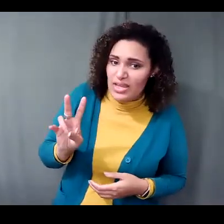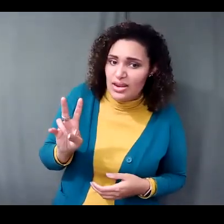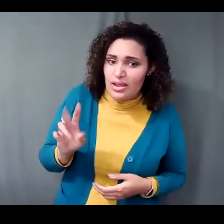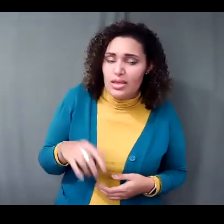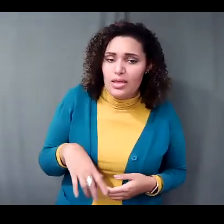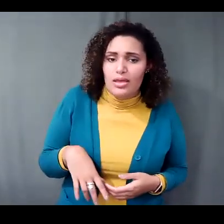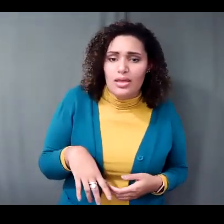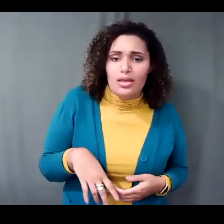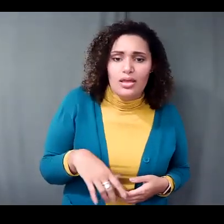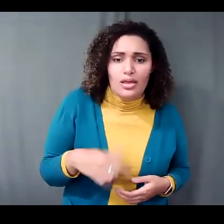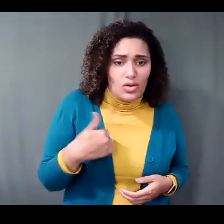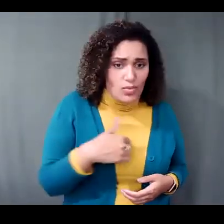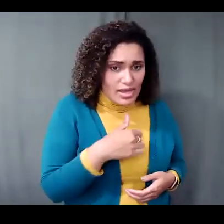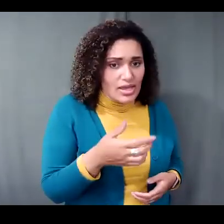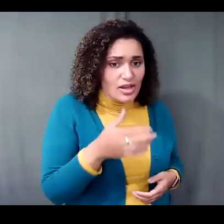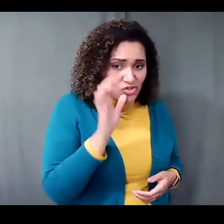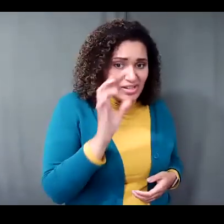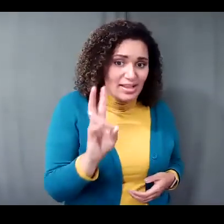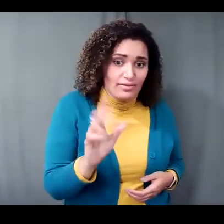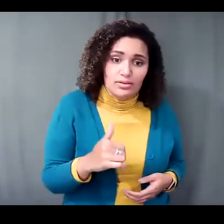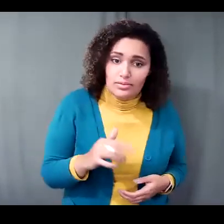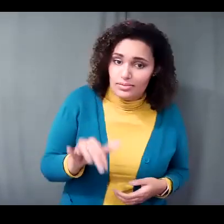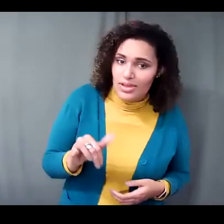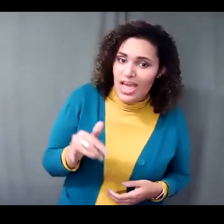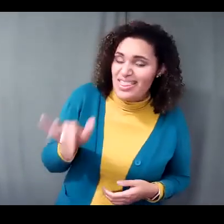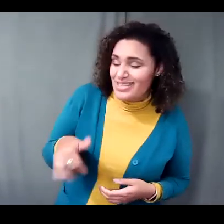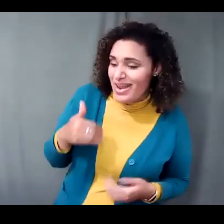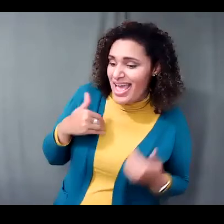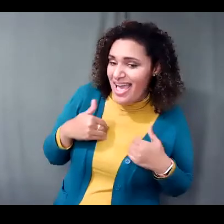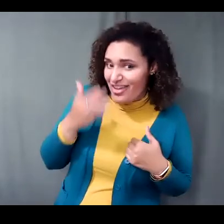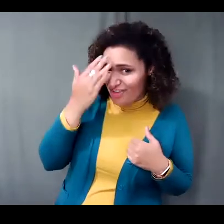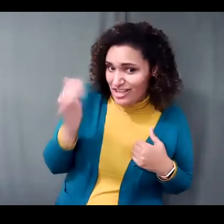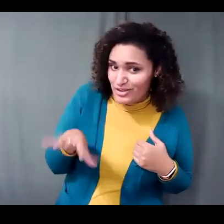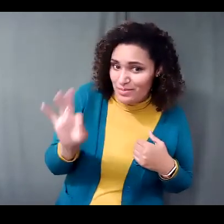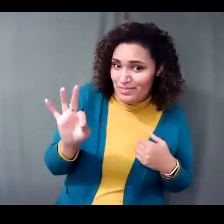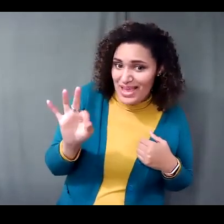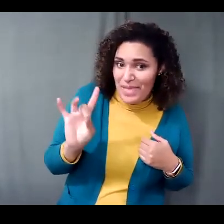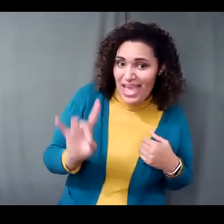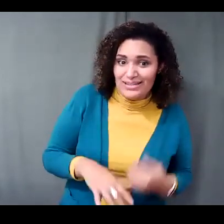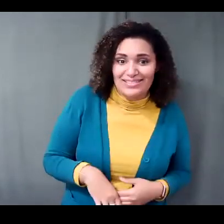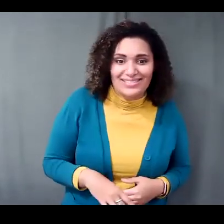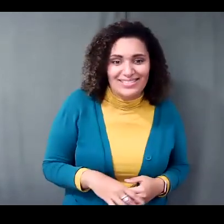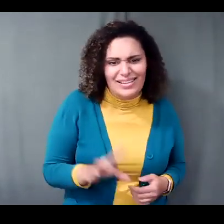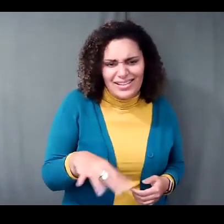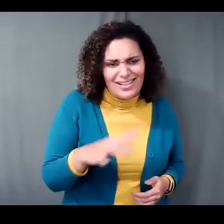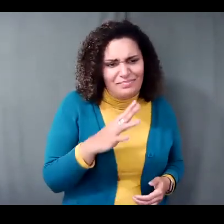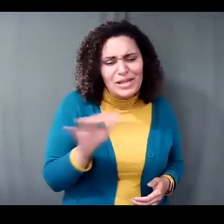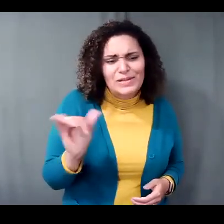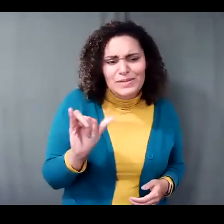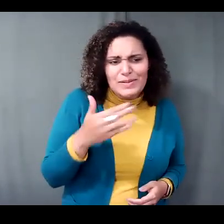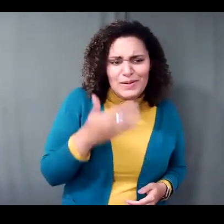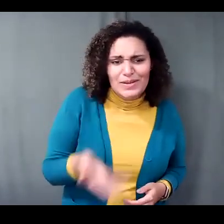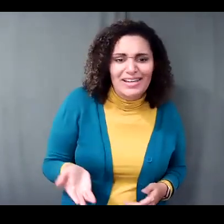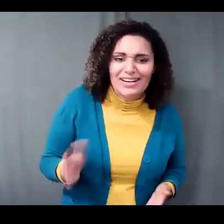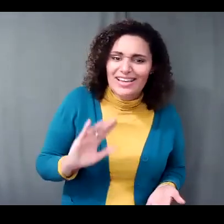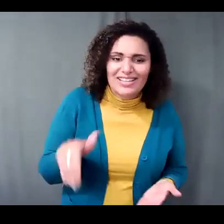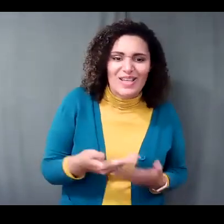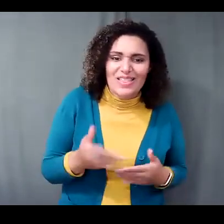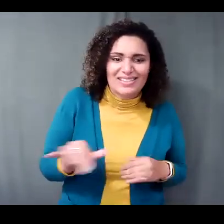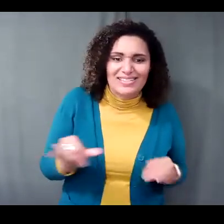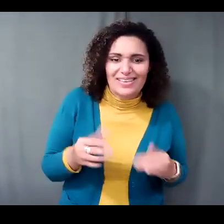know, and I don't know much more about it than that. So the question about the best way to open and especially It's the not ones with the wax.